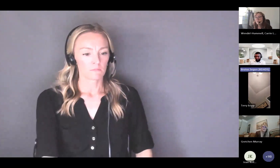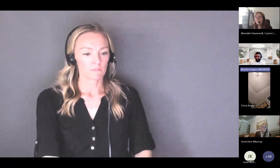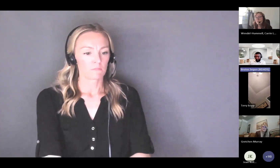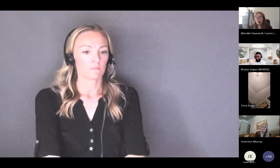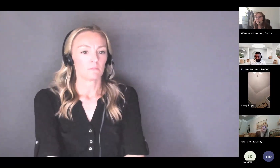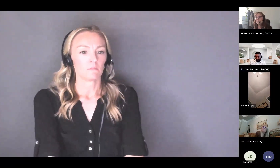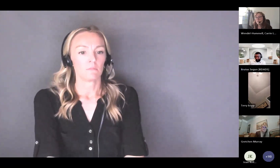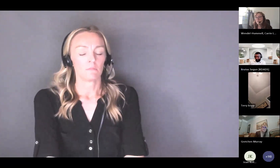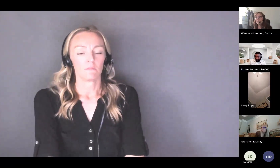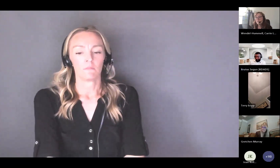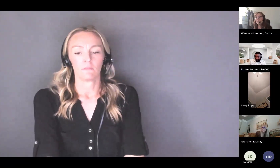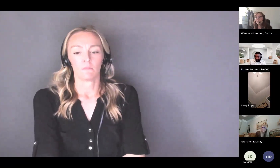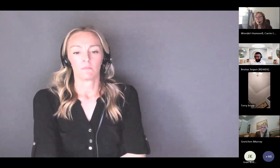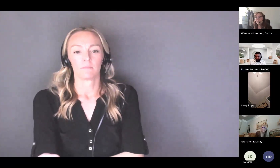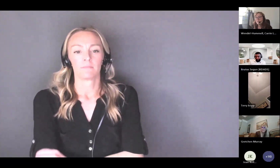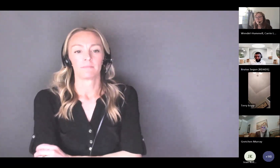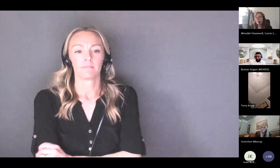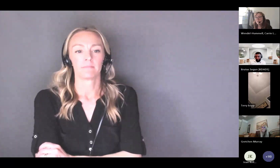please.